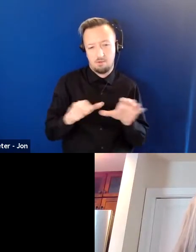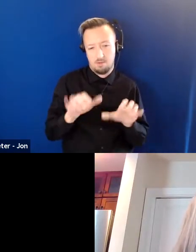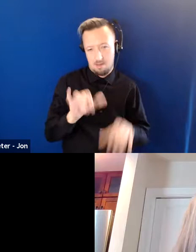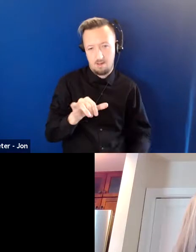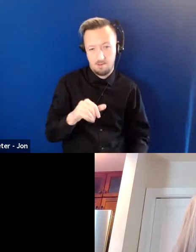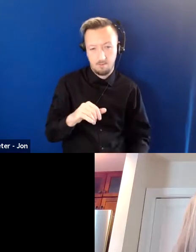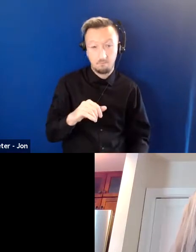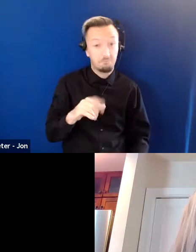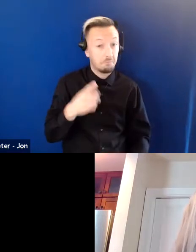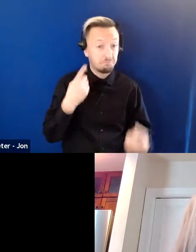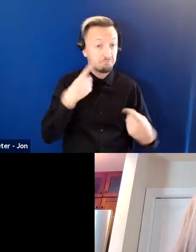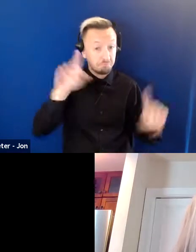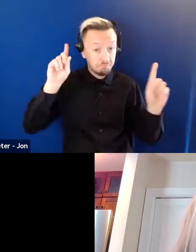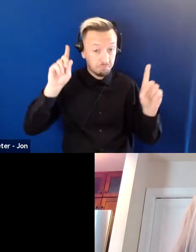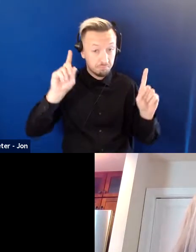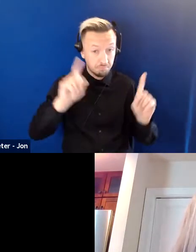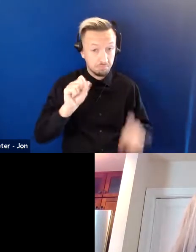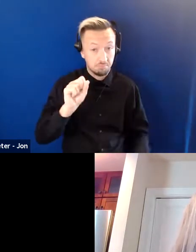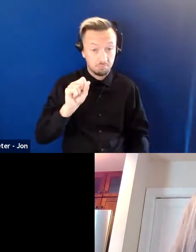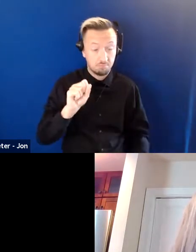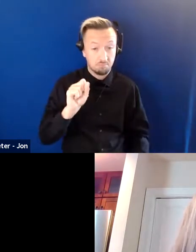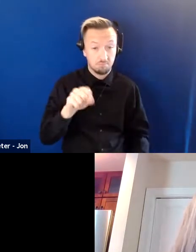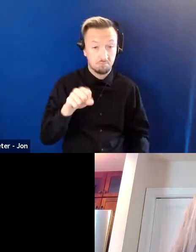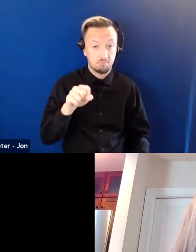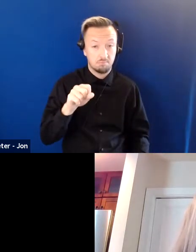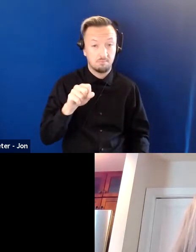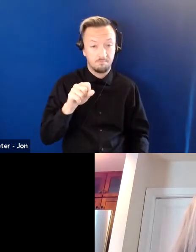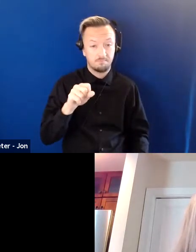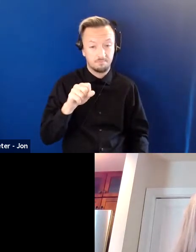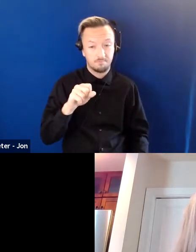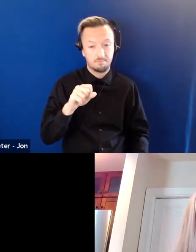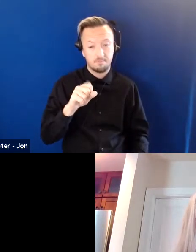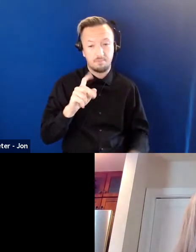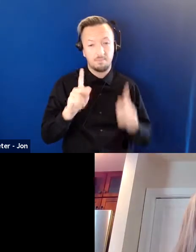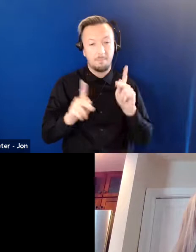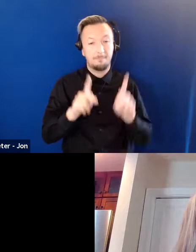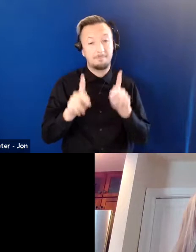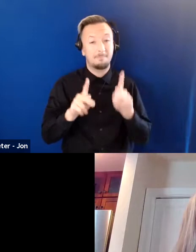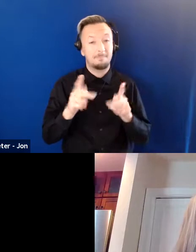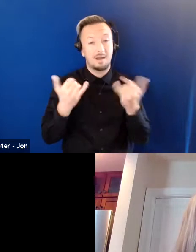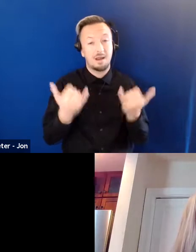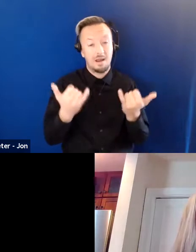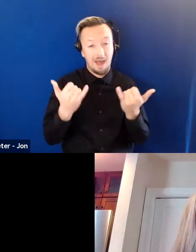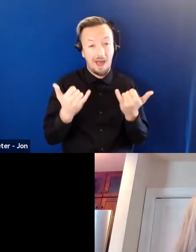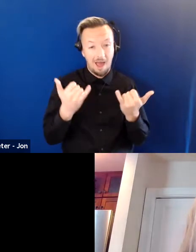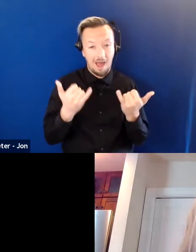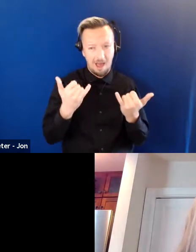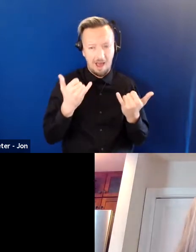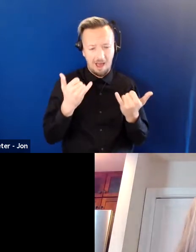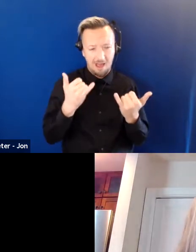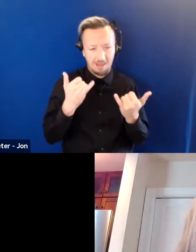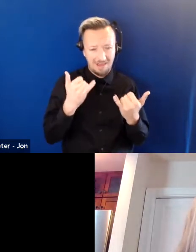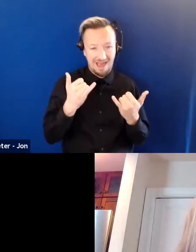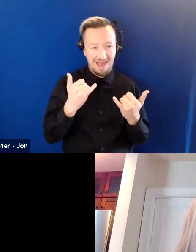and we've been successful in being at the table. People are now starting to say, oh, we need to invite